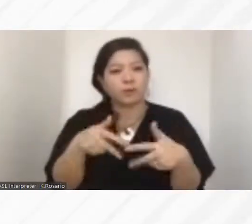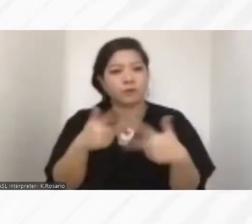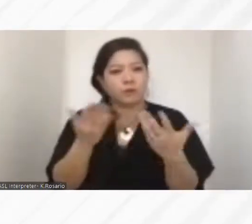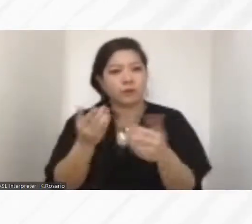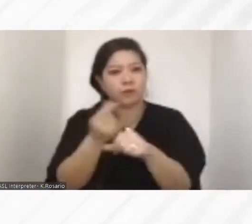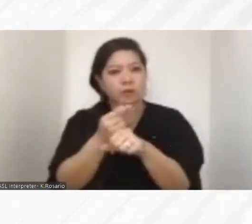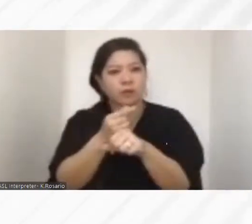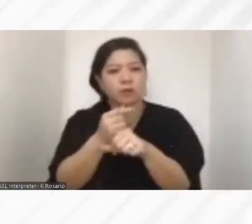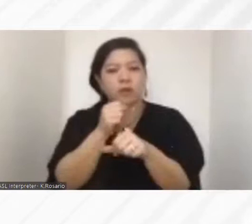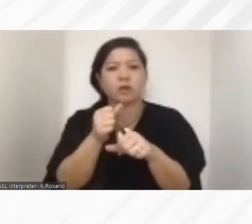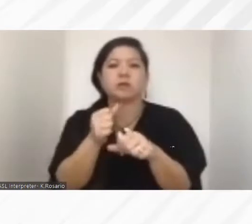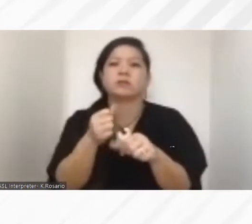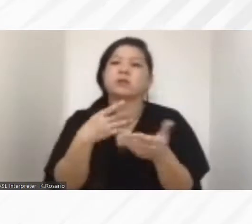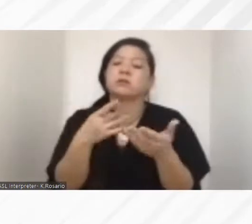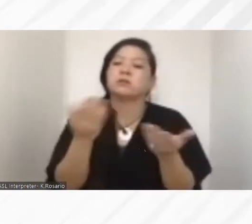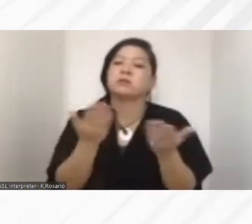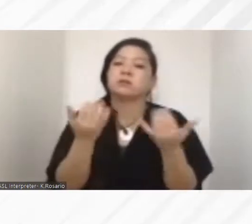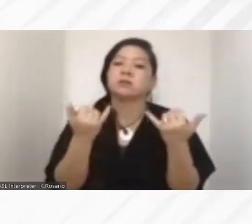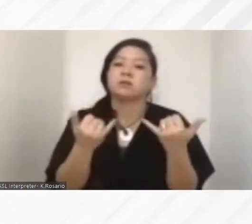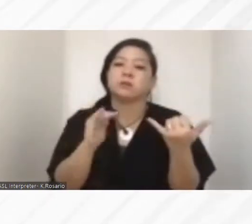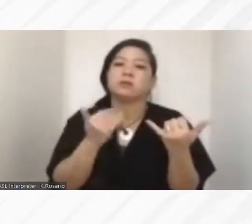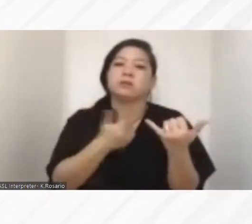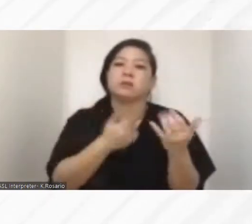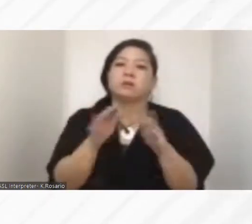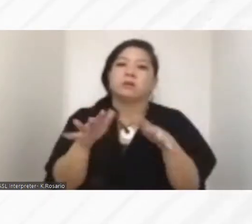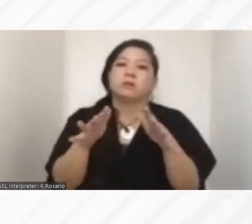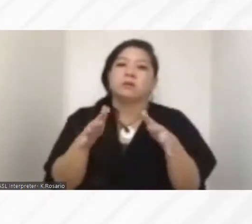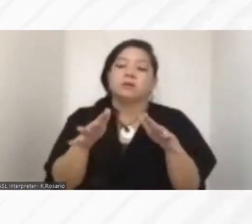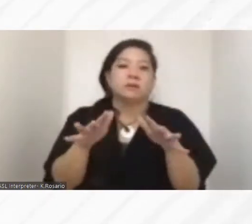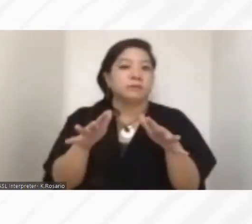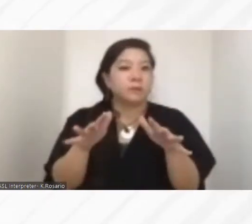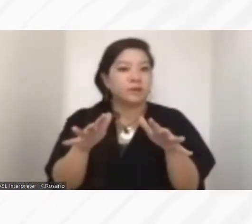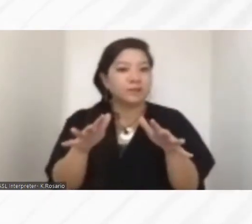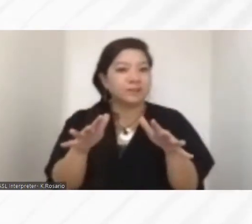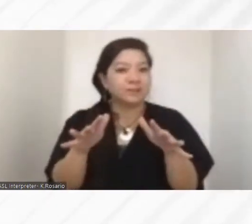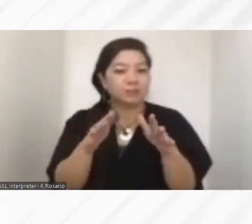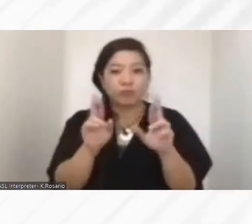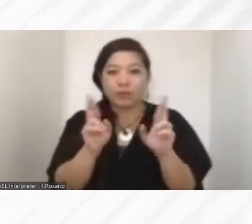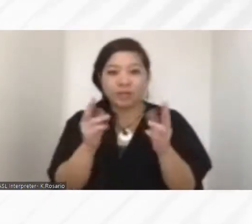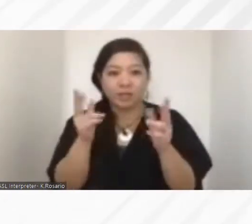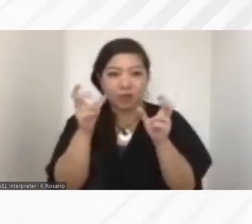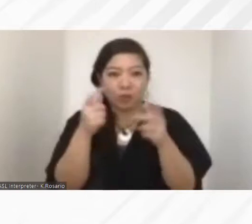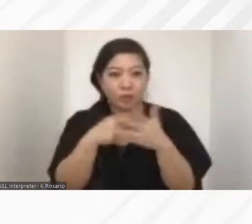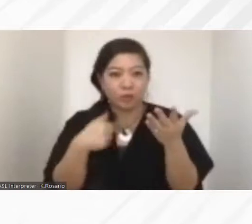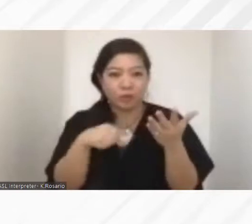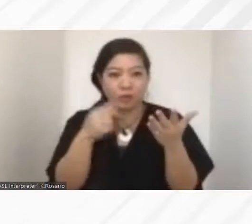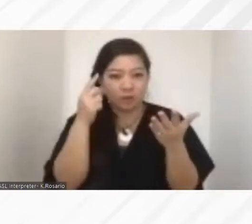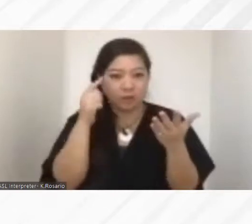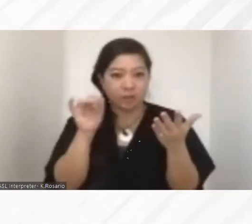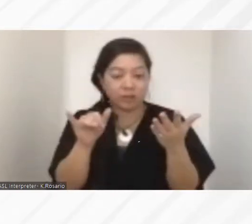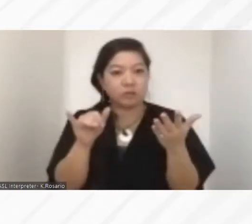And like the rest of us here today, are anxious to hear from you what the future holds from your perspective as U.S. Surgeon